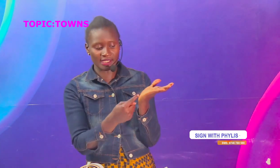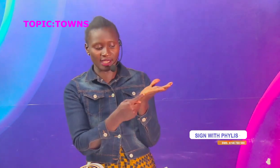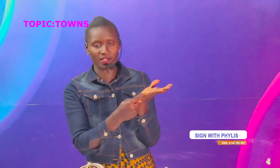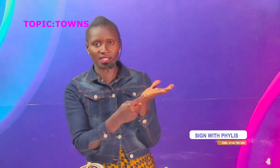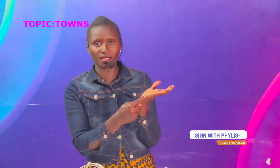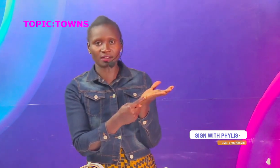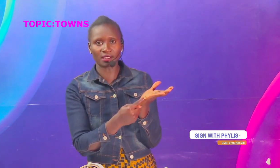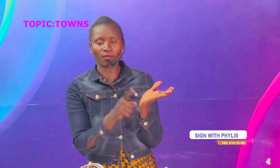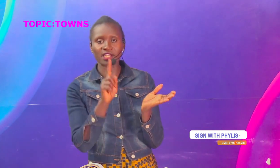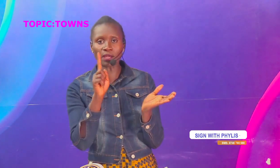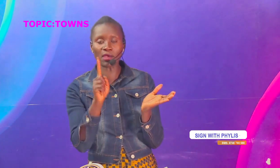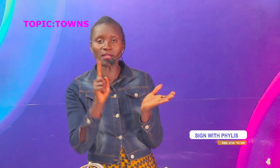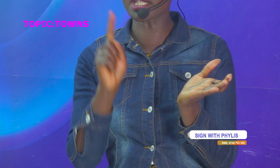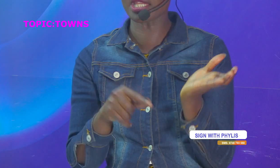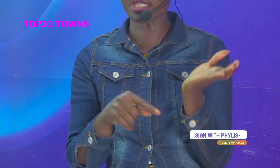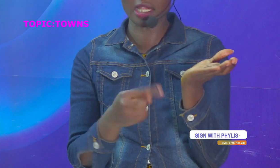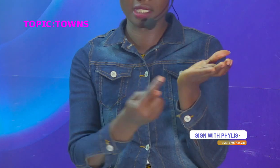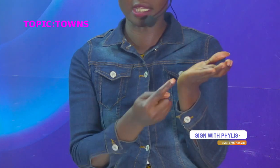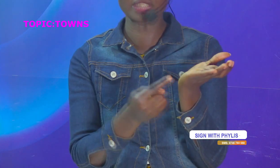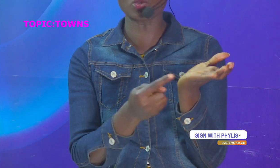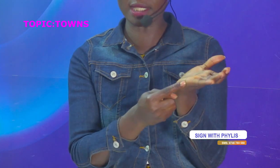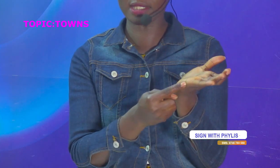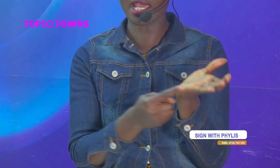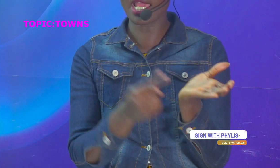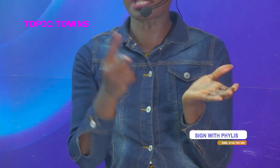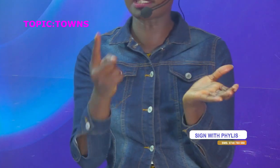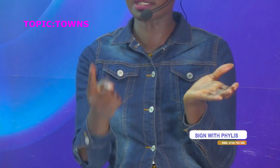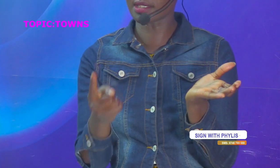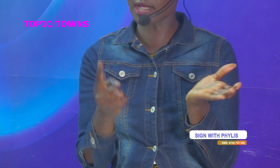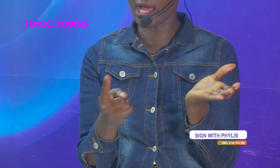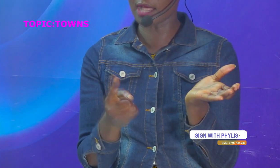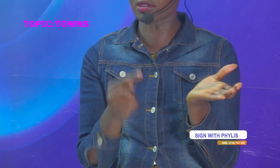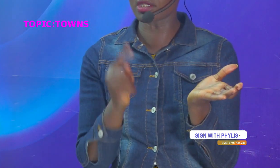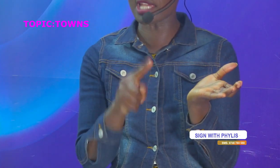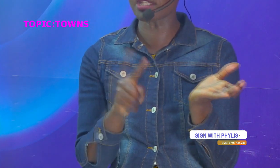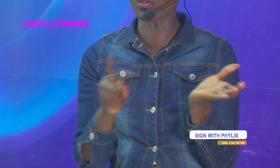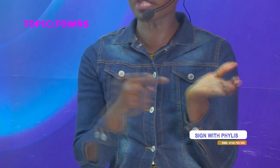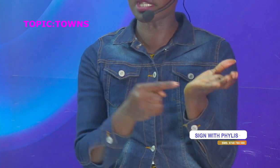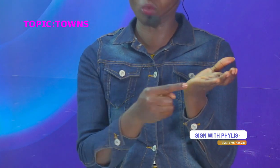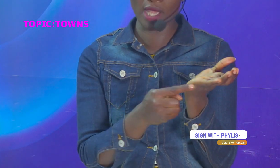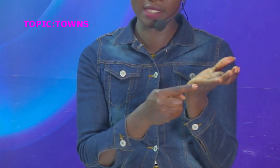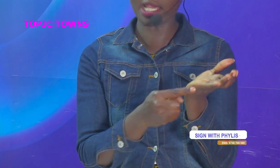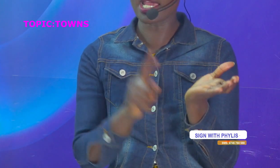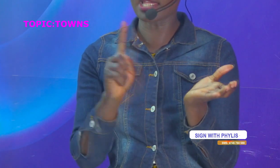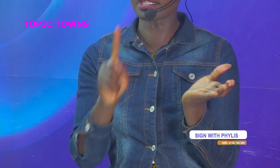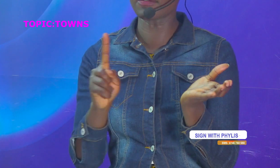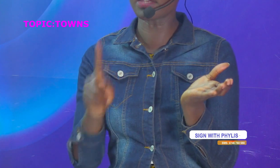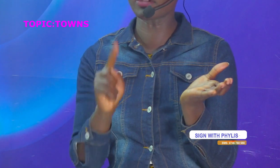Taveta. But remember, Taita, it is just once, and the Taita was just once, and Taveta, you're tapping